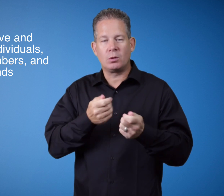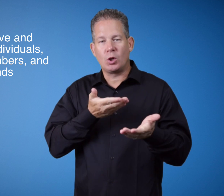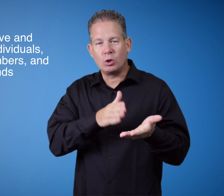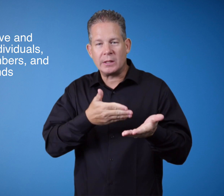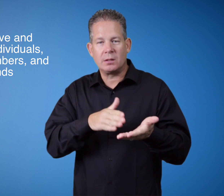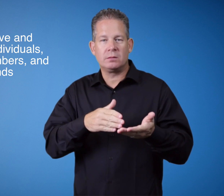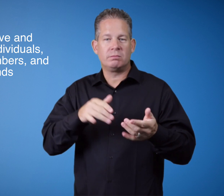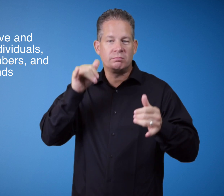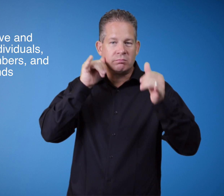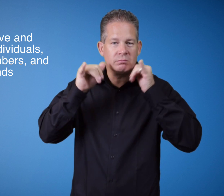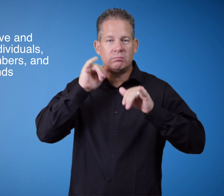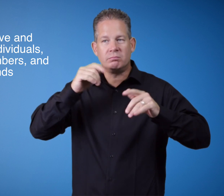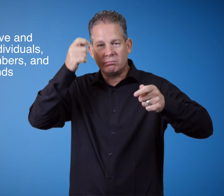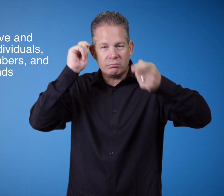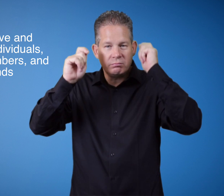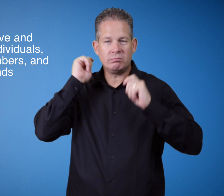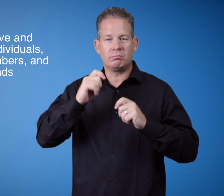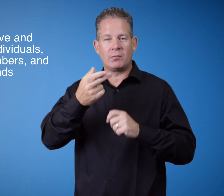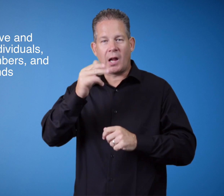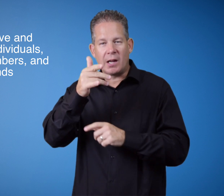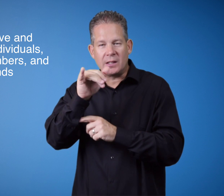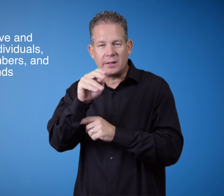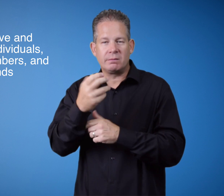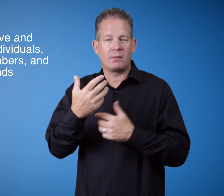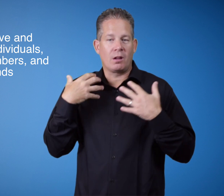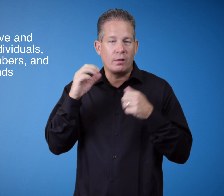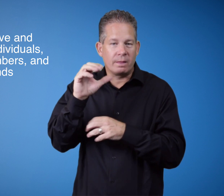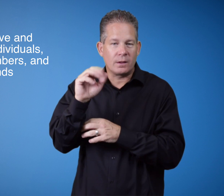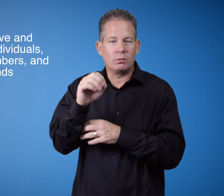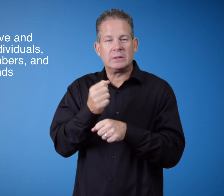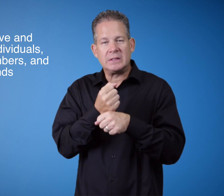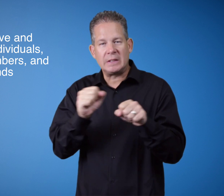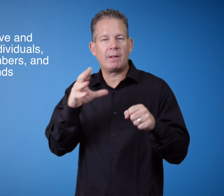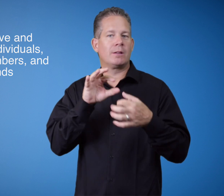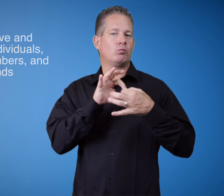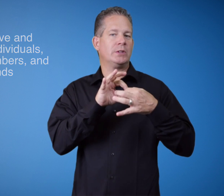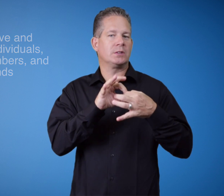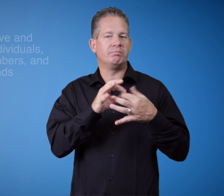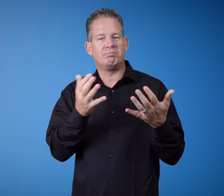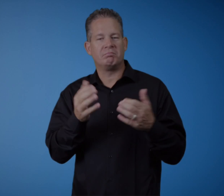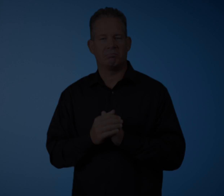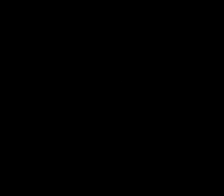regarding money management, cooking, hygiene, healthcare, safety, and